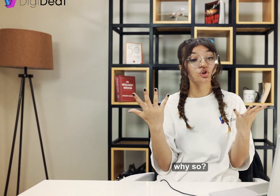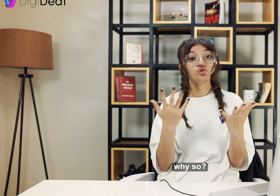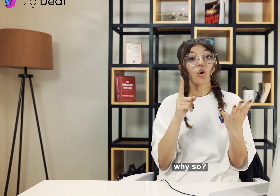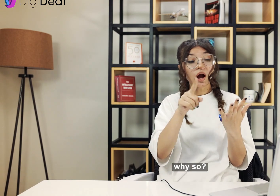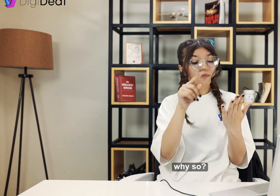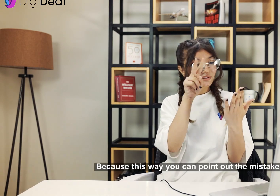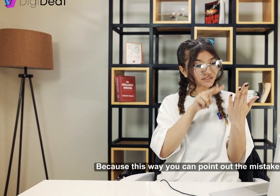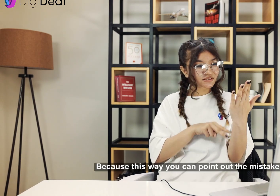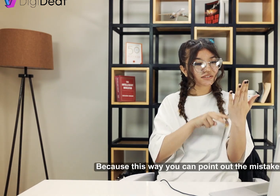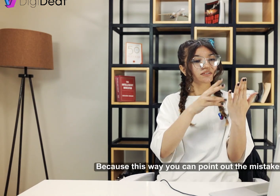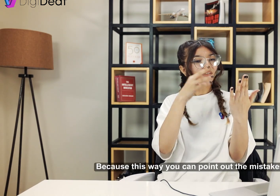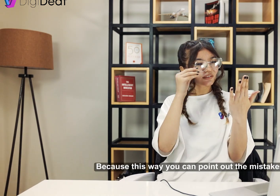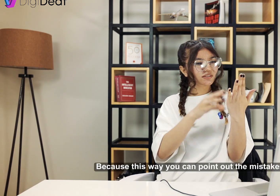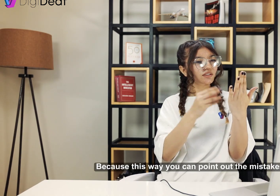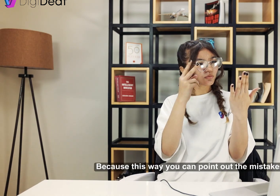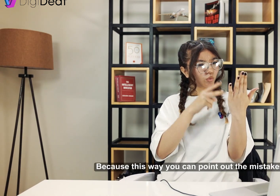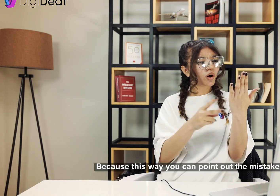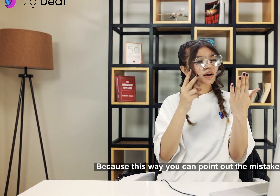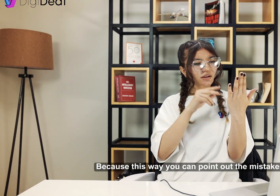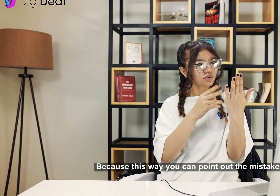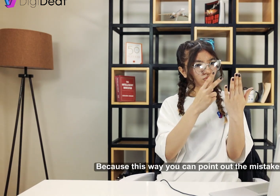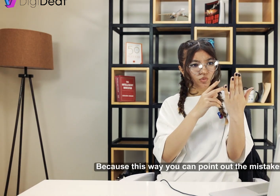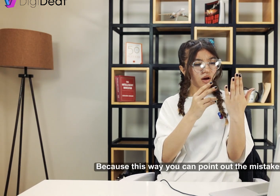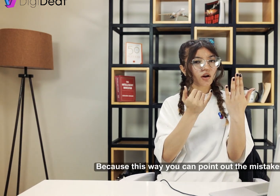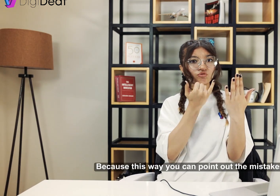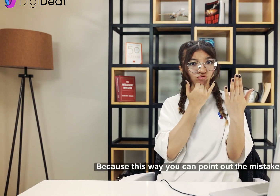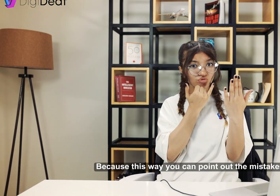Why so? Because this way you can point out the mistakes.